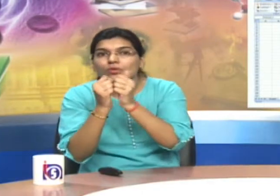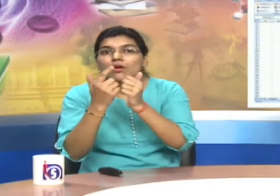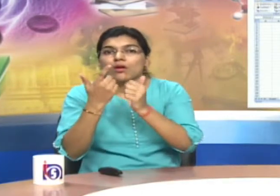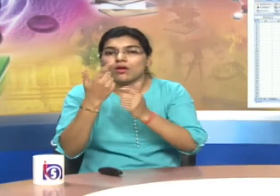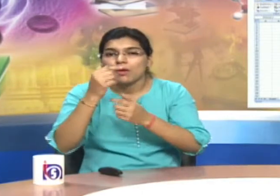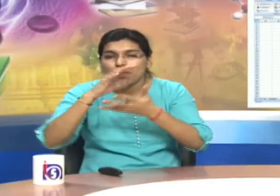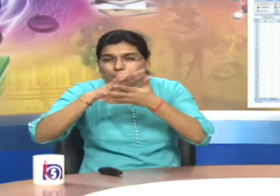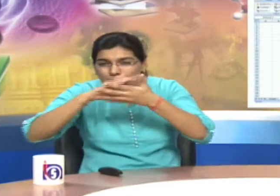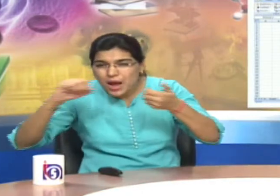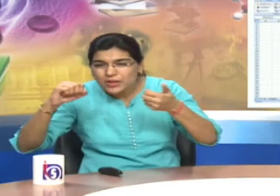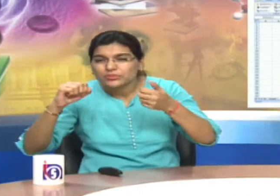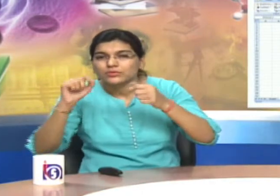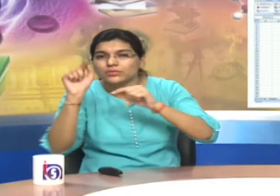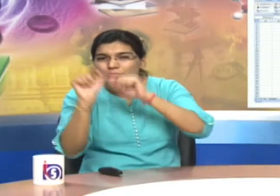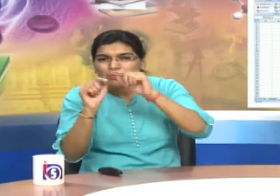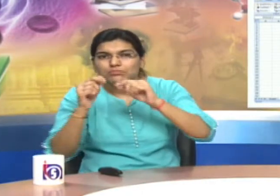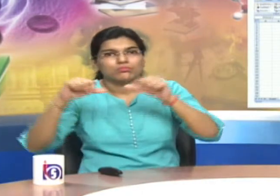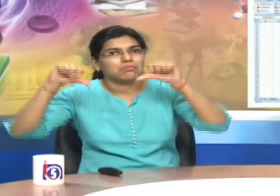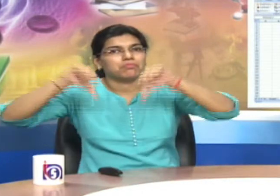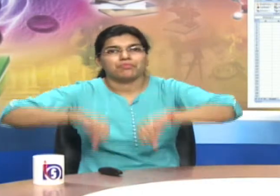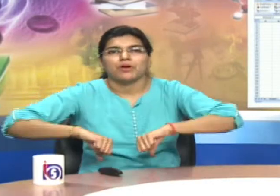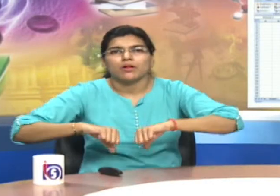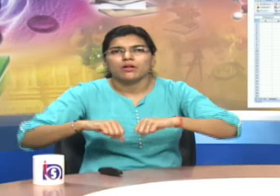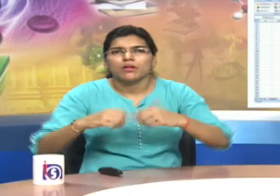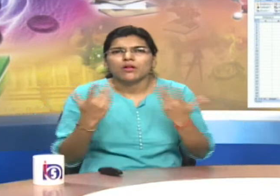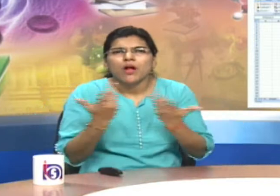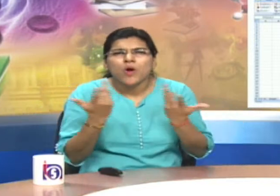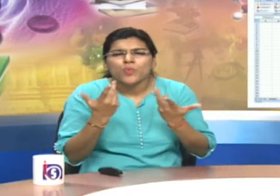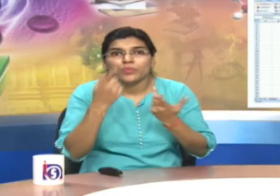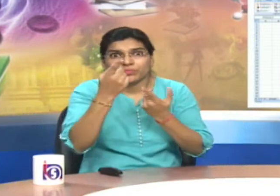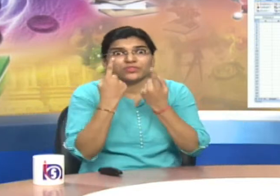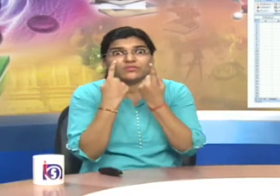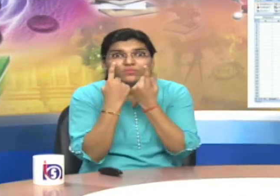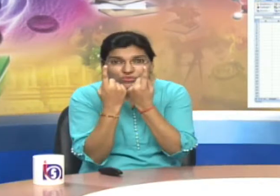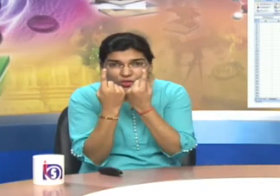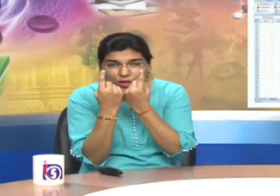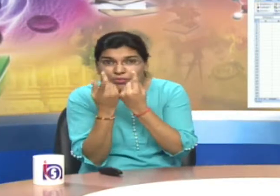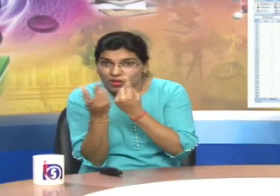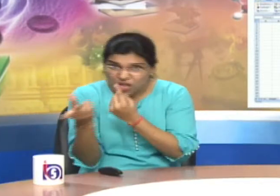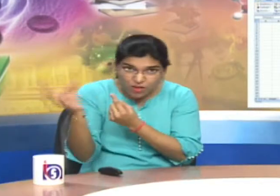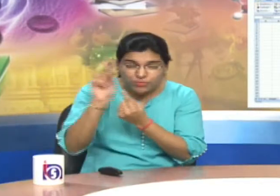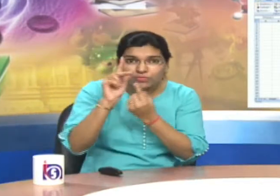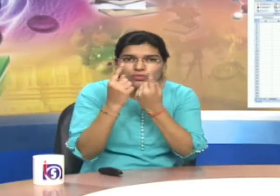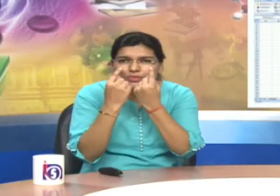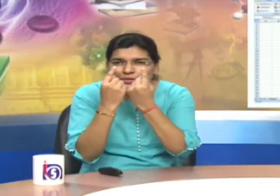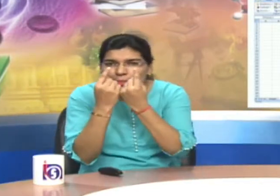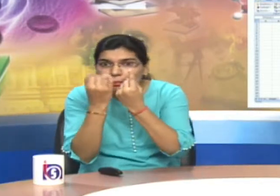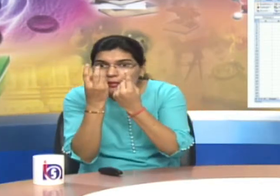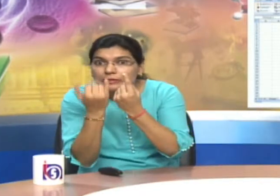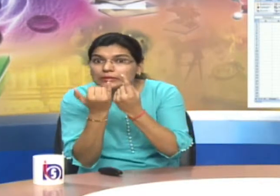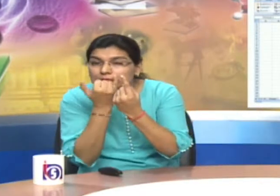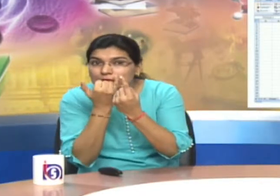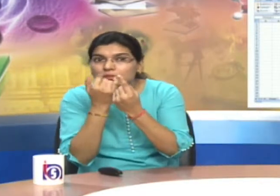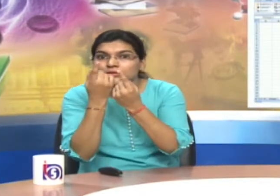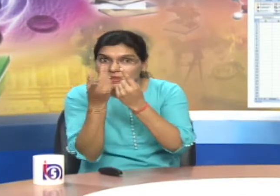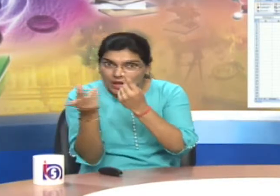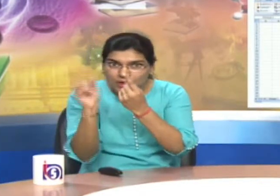is mistaken, then your calculation will also be wrong. So it is important to understand